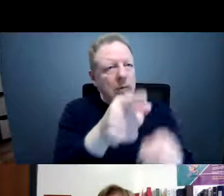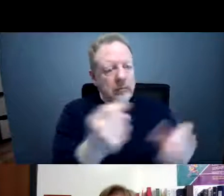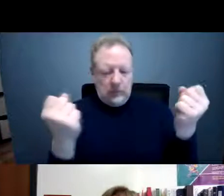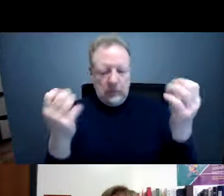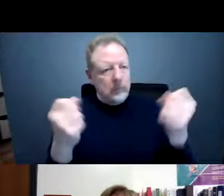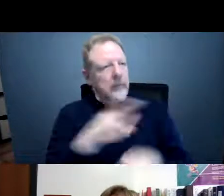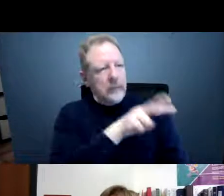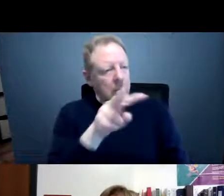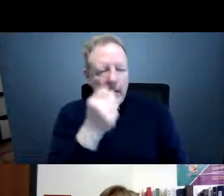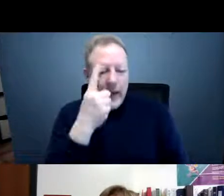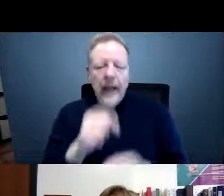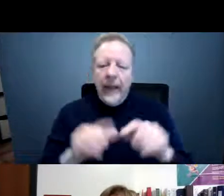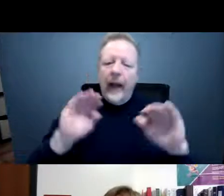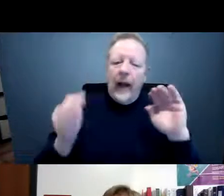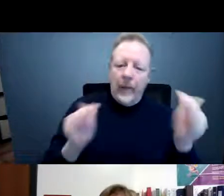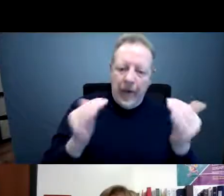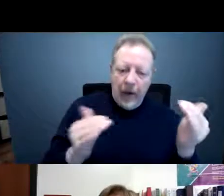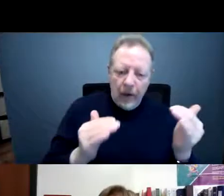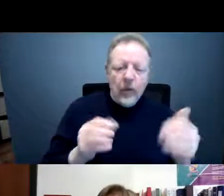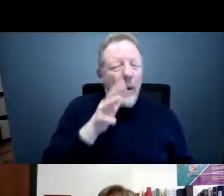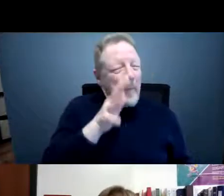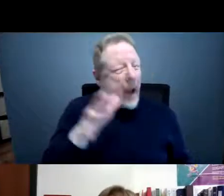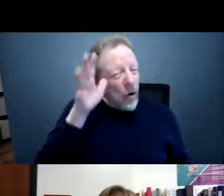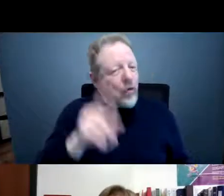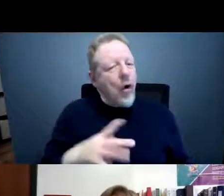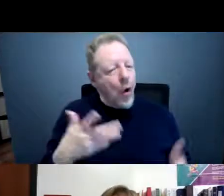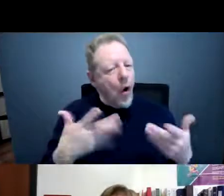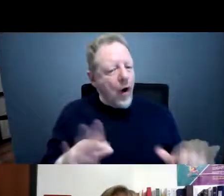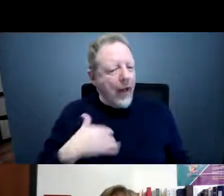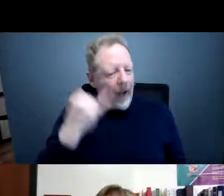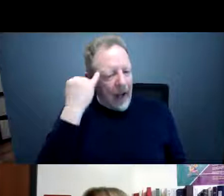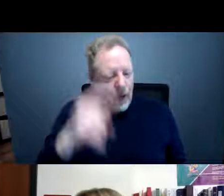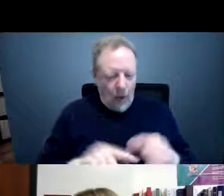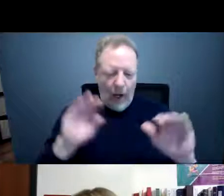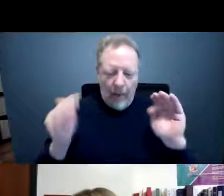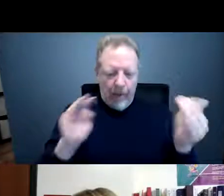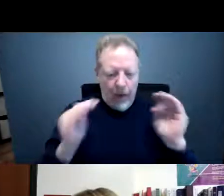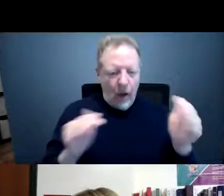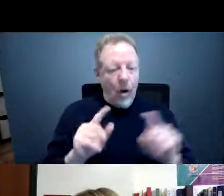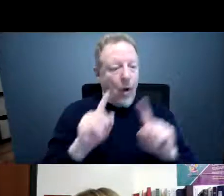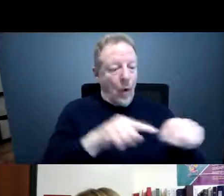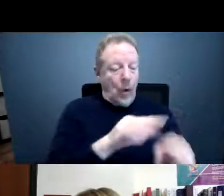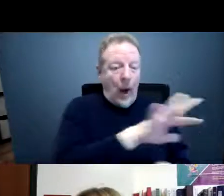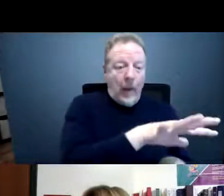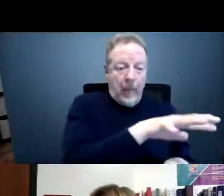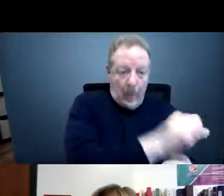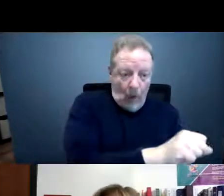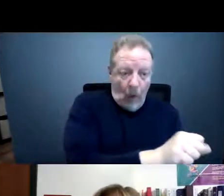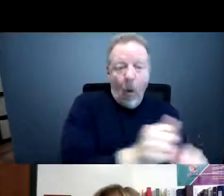compared the difference. So parents really had an idea of comparing the difference between going to an appointment with access to language